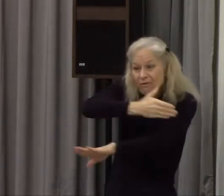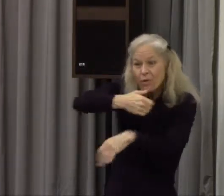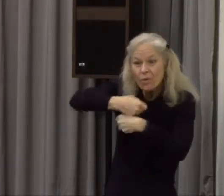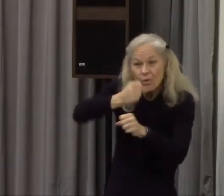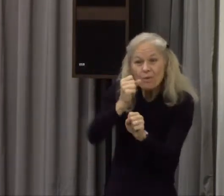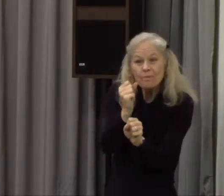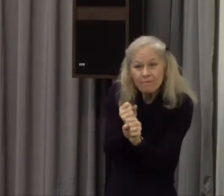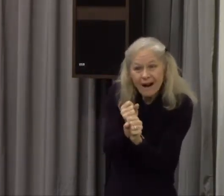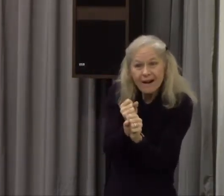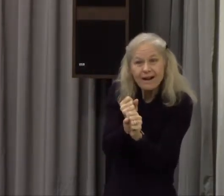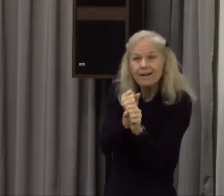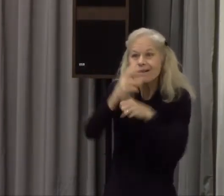to give us